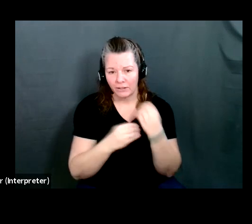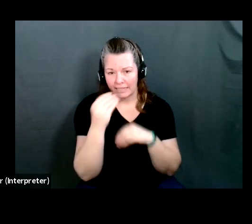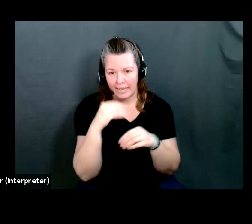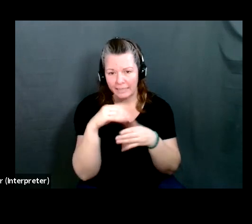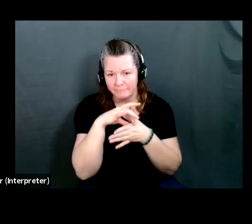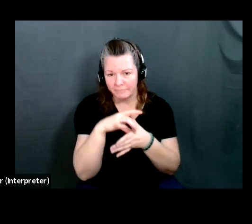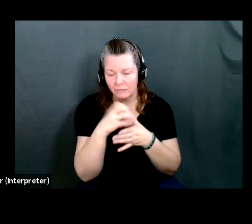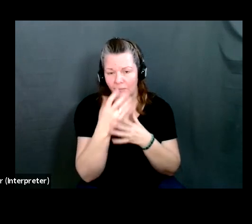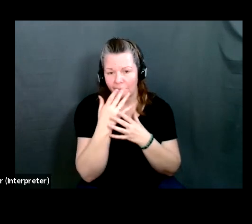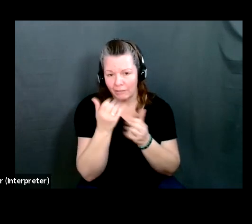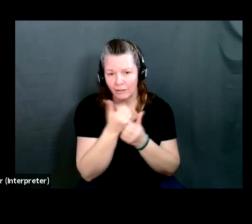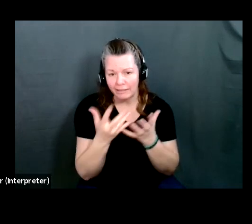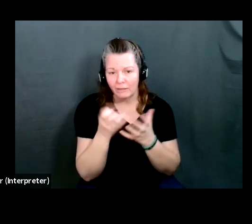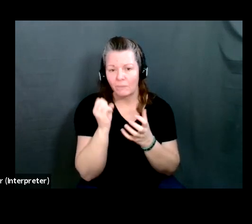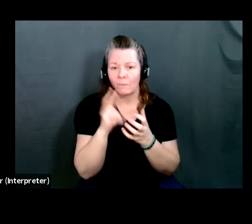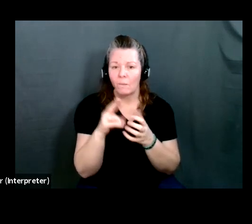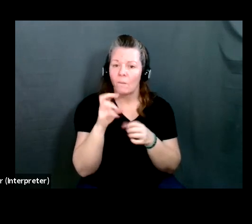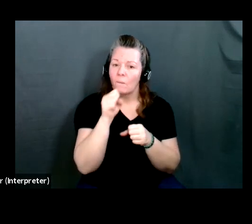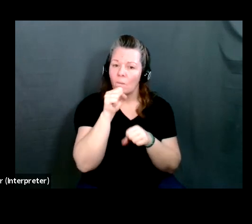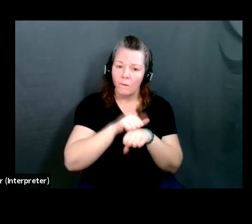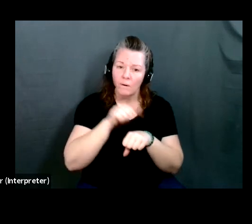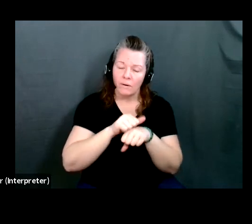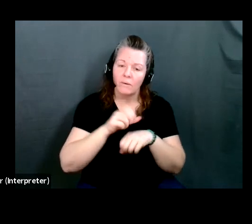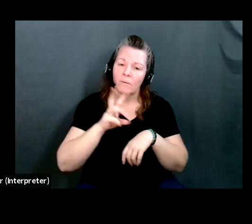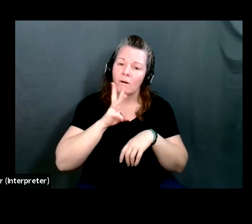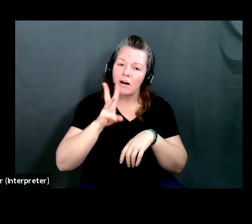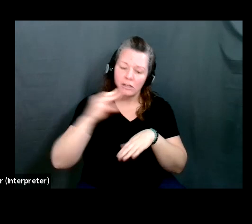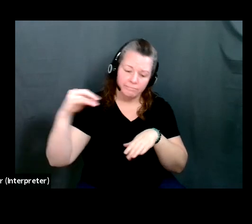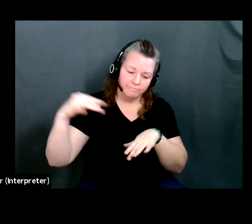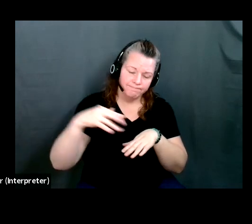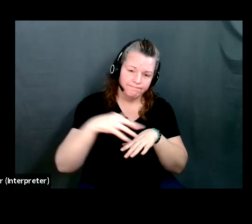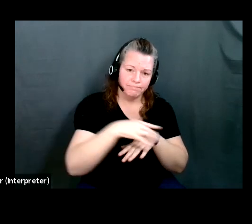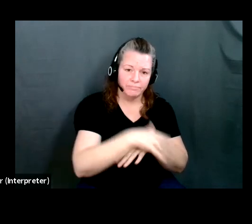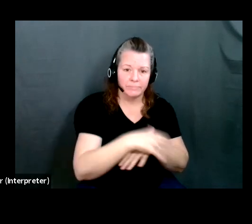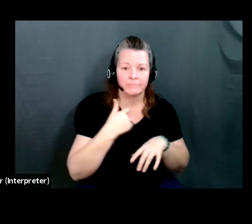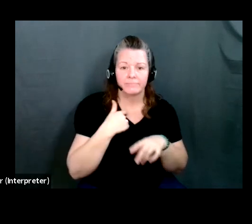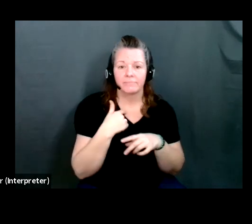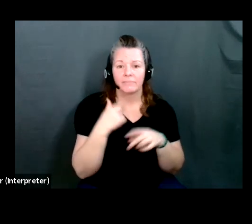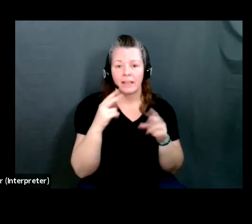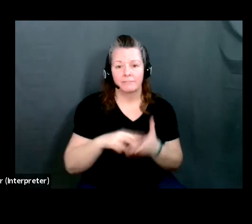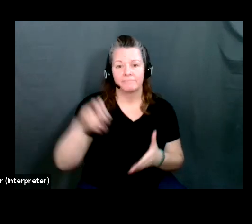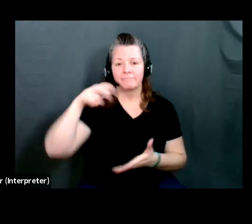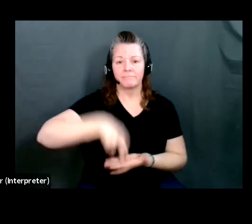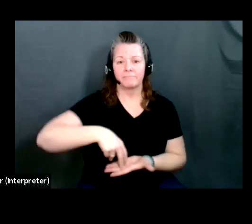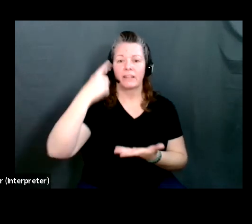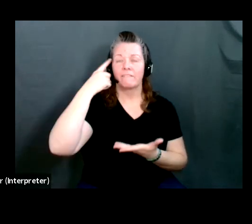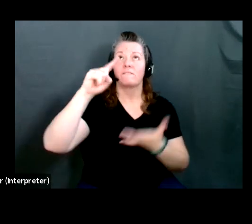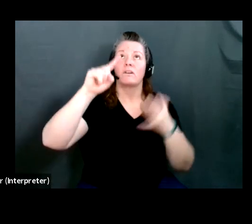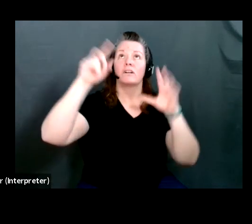water over stones. I leapt up for the rain cloud shaped like a darker horse, failed